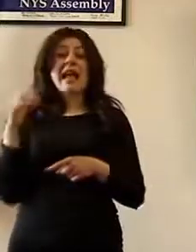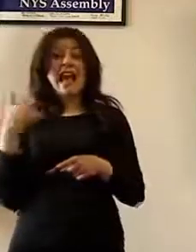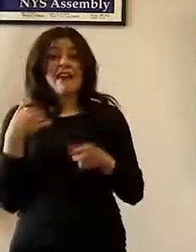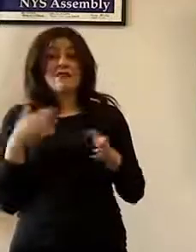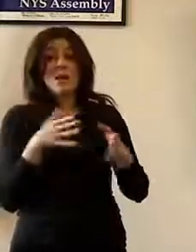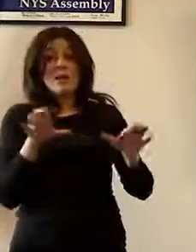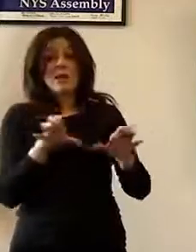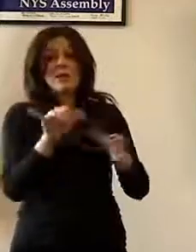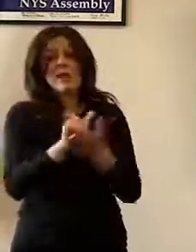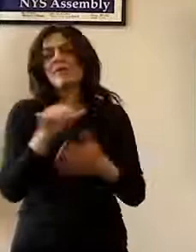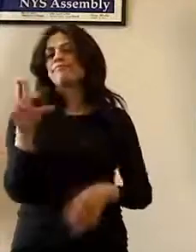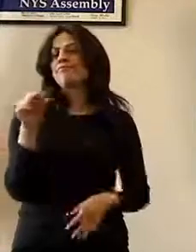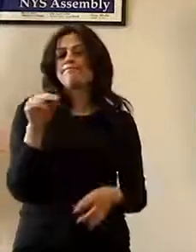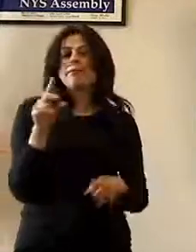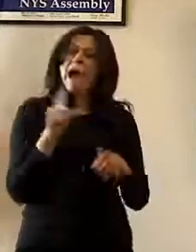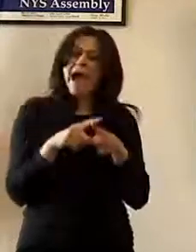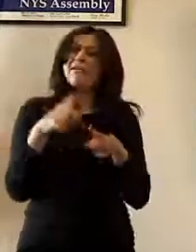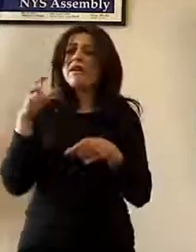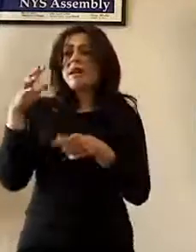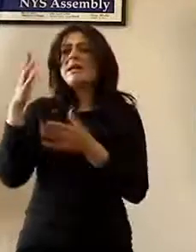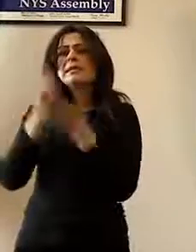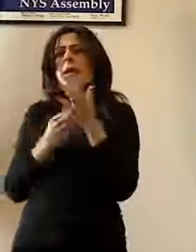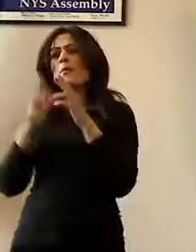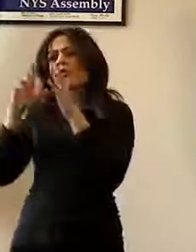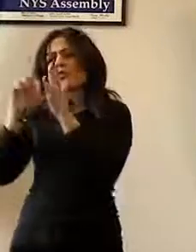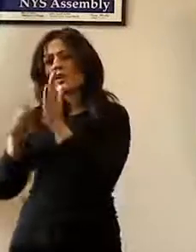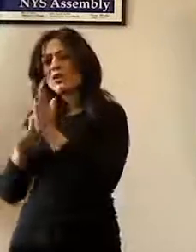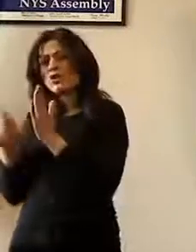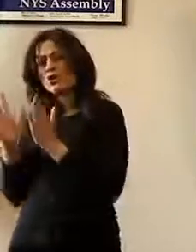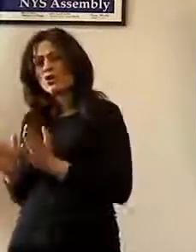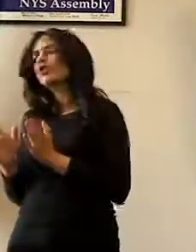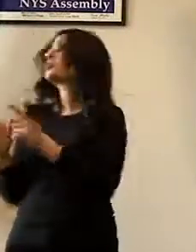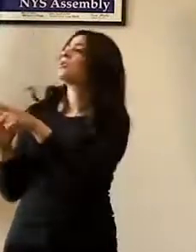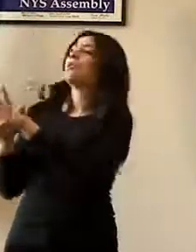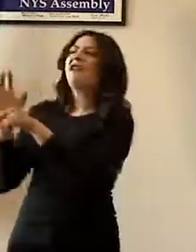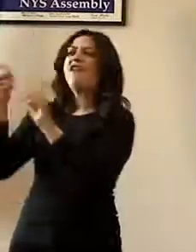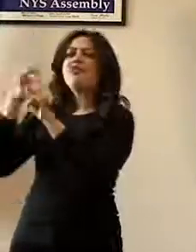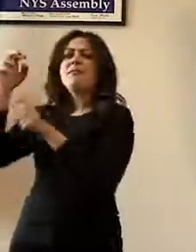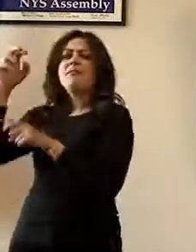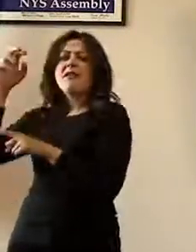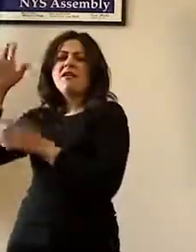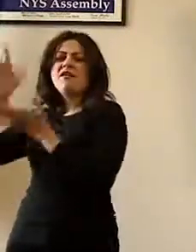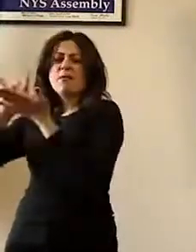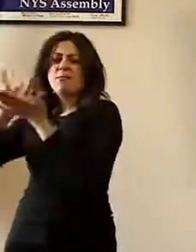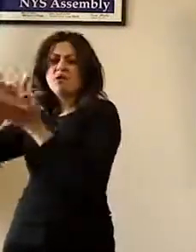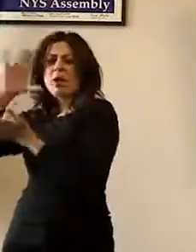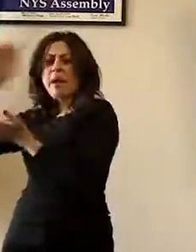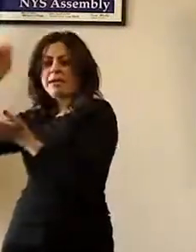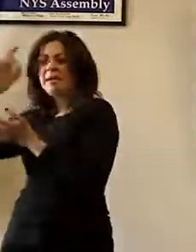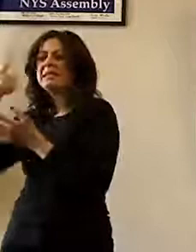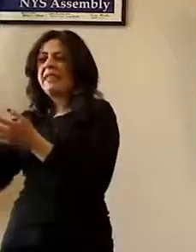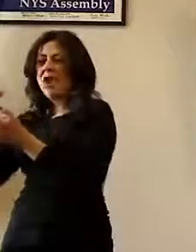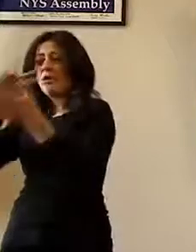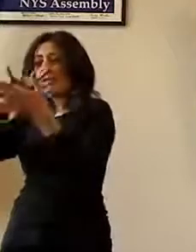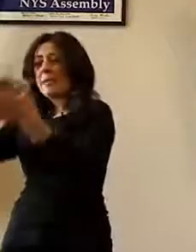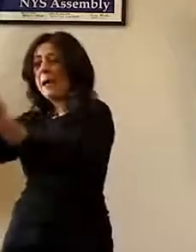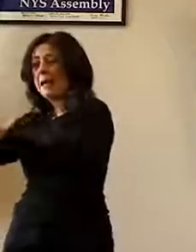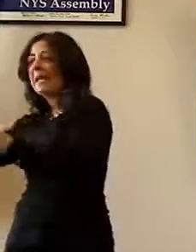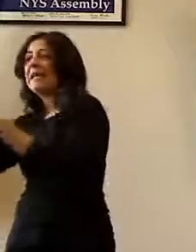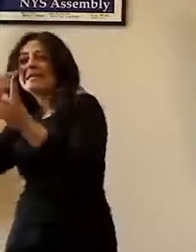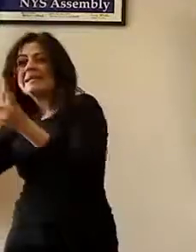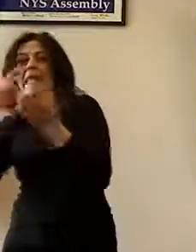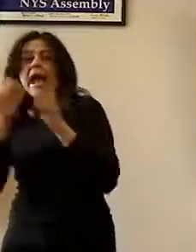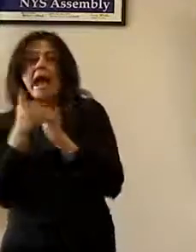There's ongoing studies that are being done by the pharmaceutical companies to see how robust and long-lasting